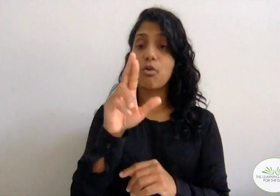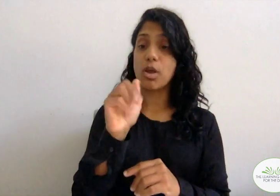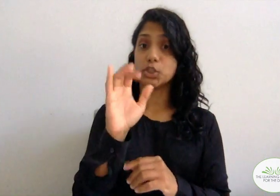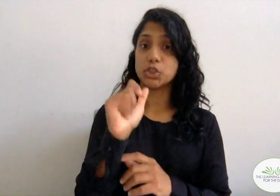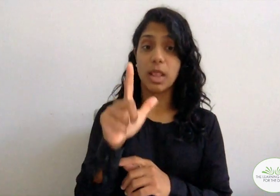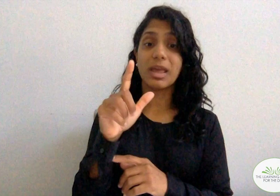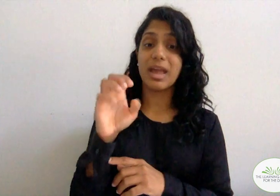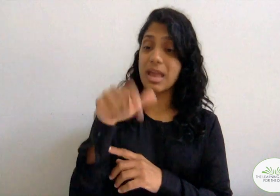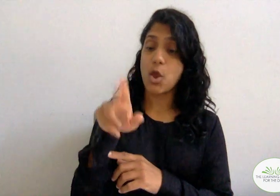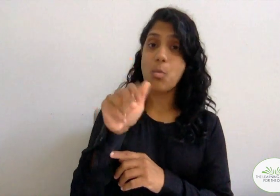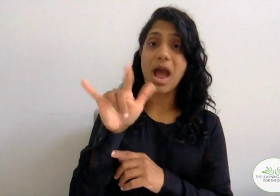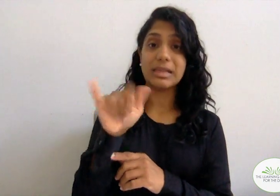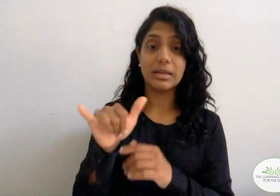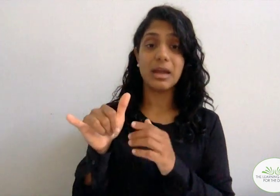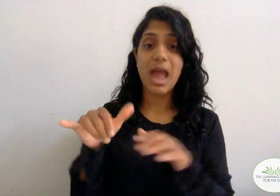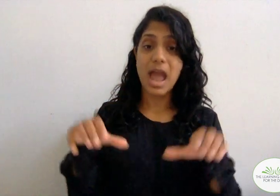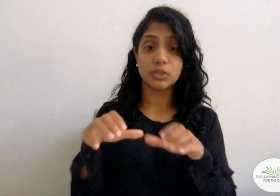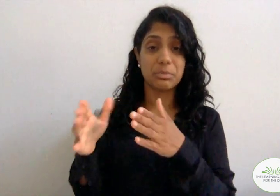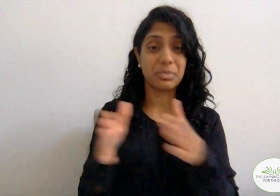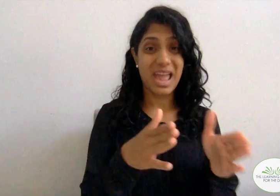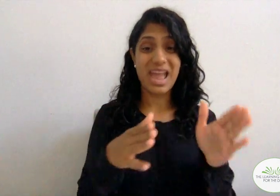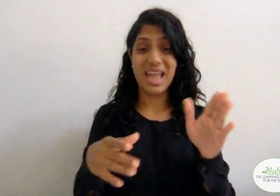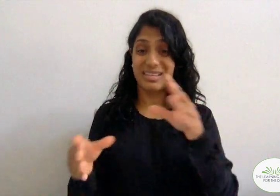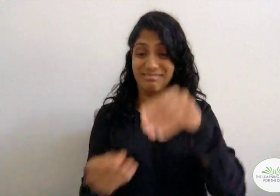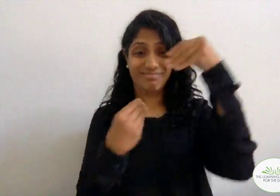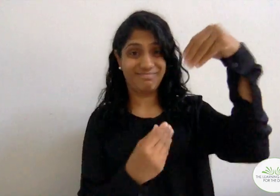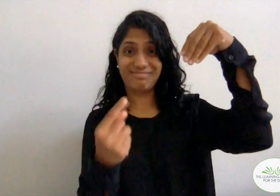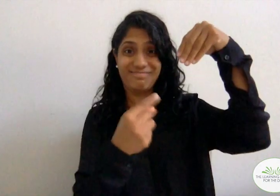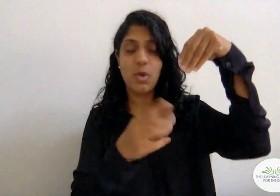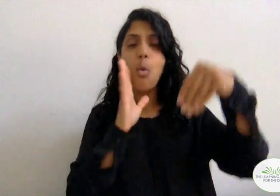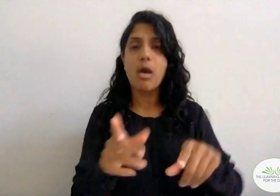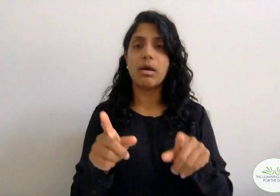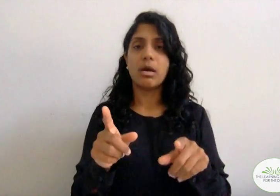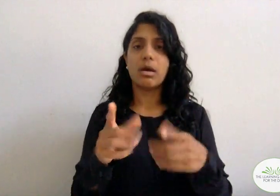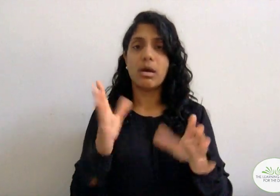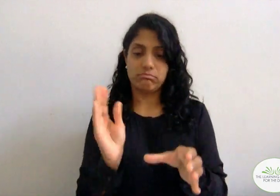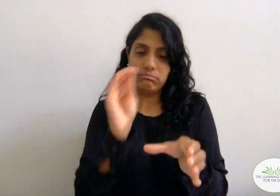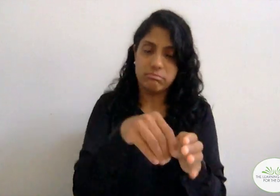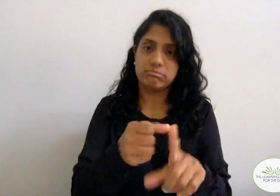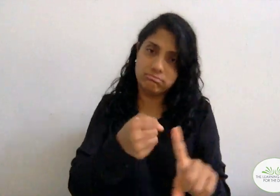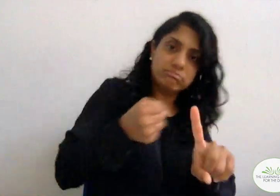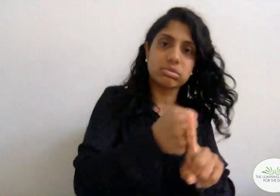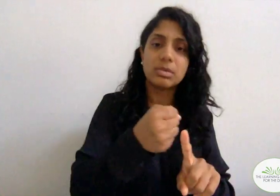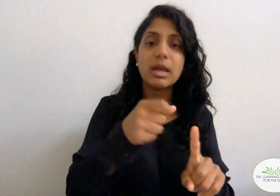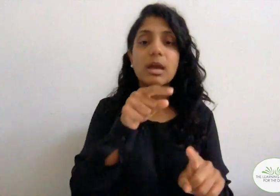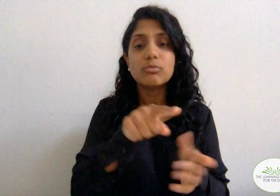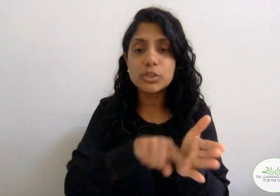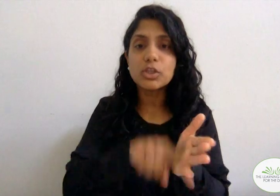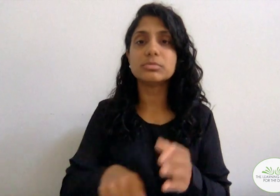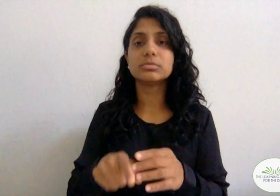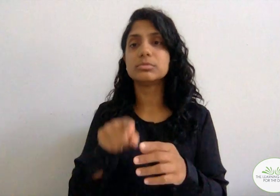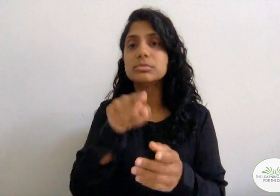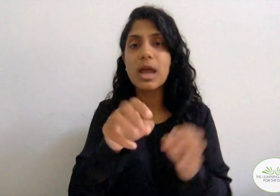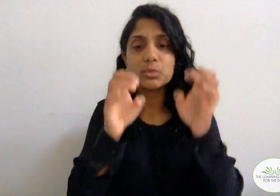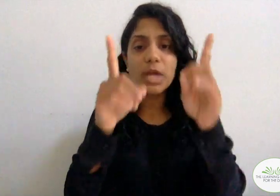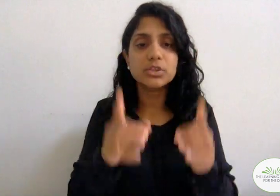Program level application: educational programs, community programs, audiology,